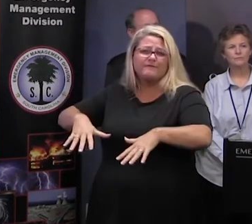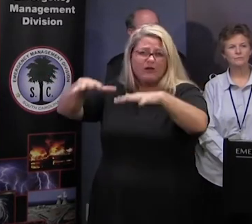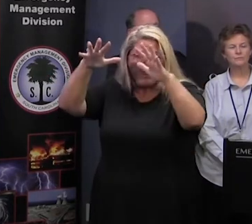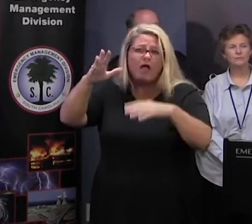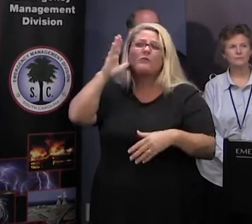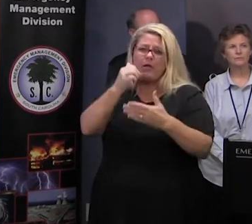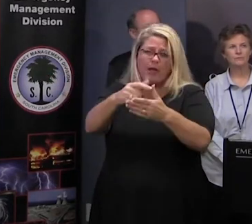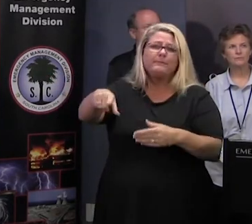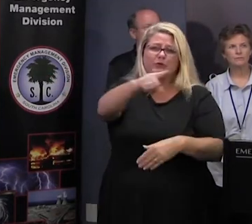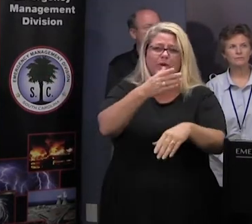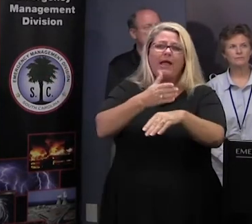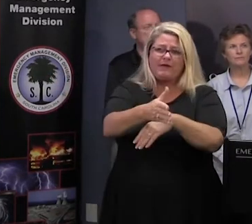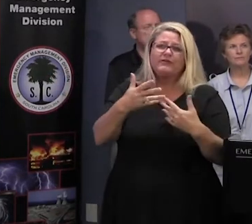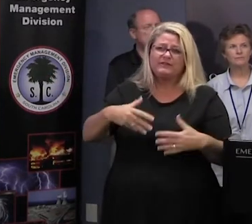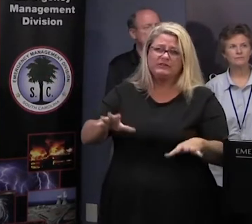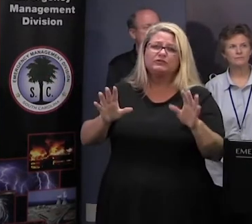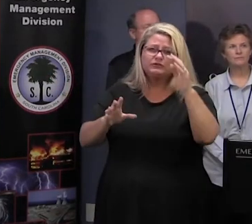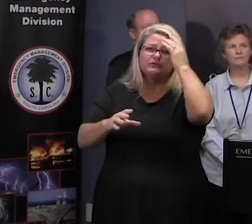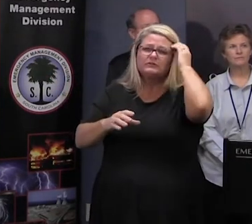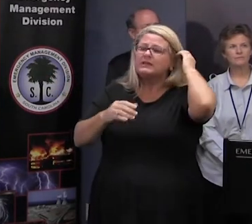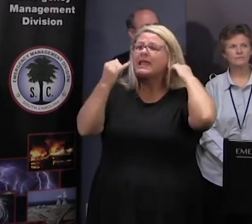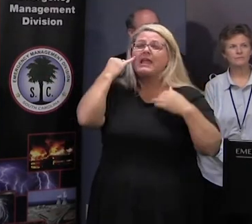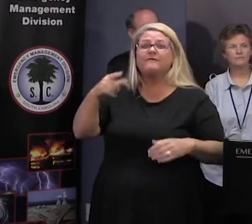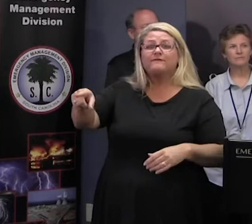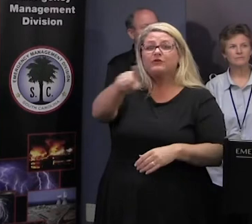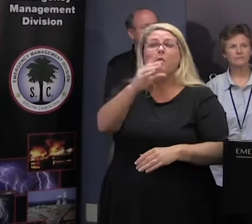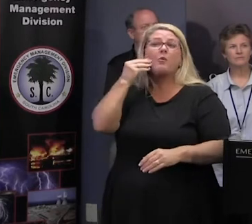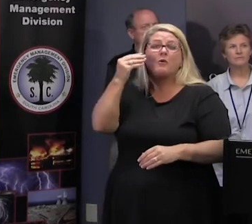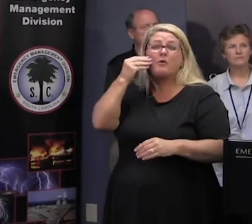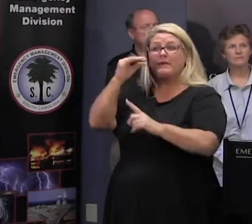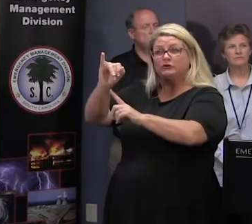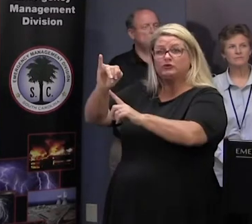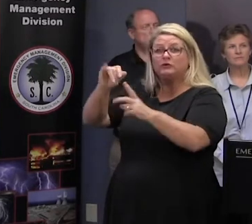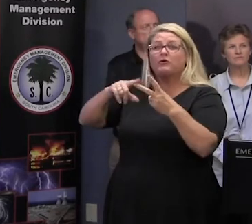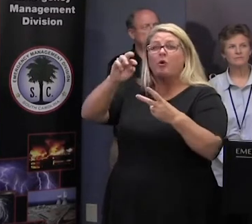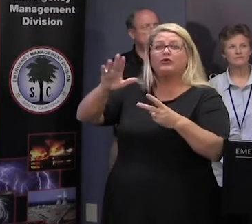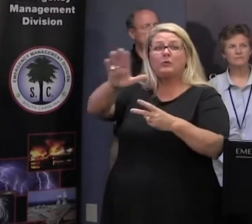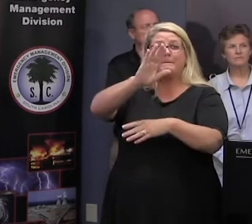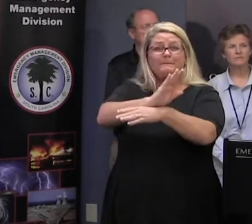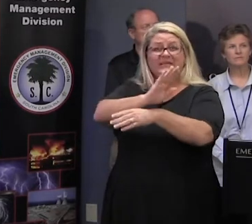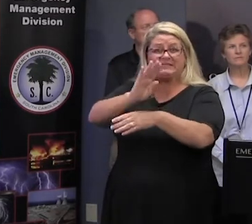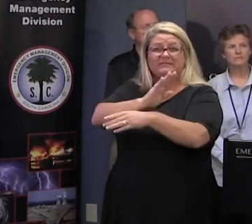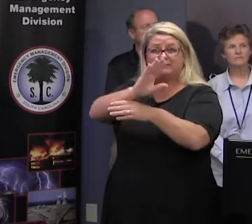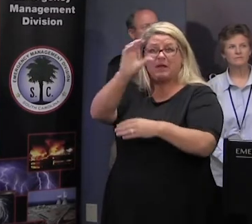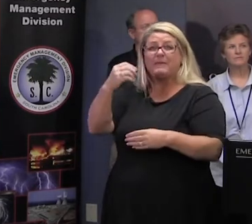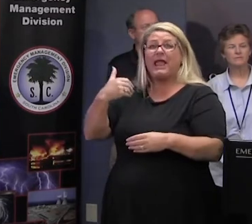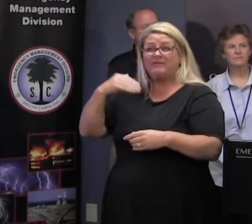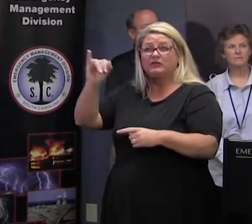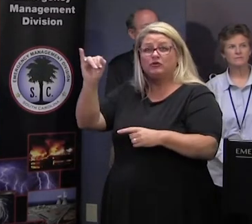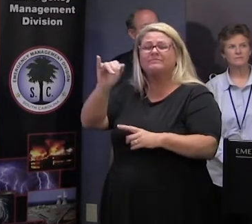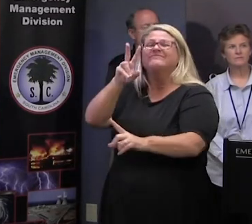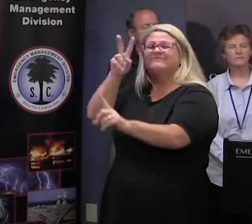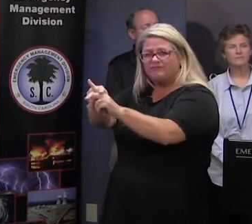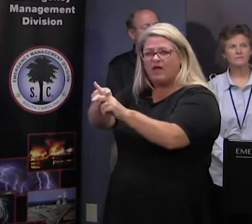Also, another thing is, everyone remember, if you have insurance on your home or on your business, go ahead now and file